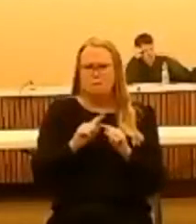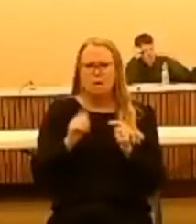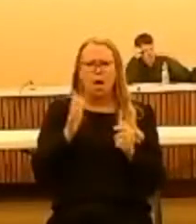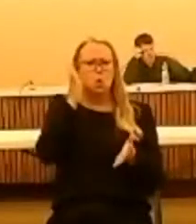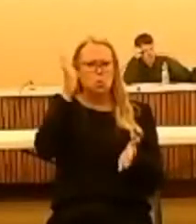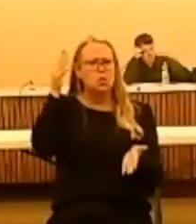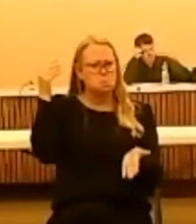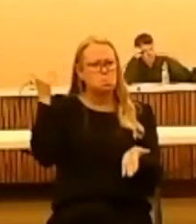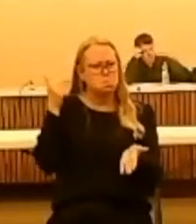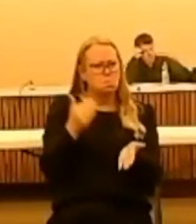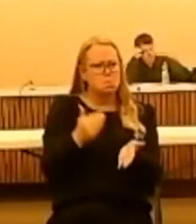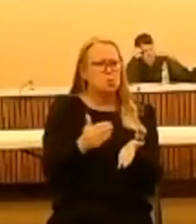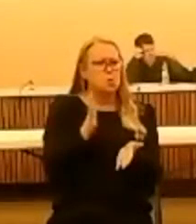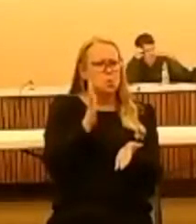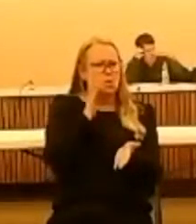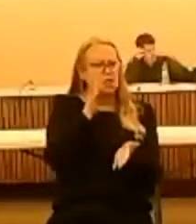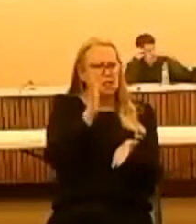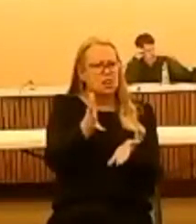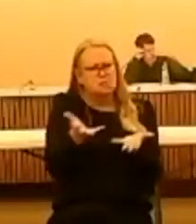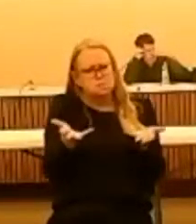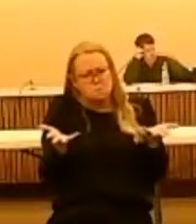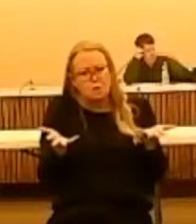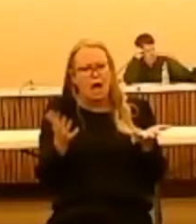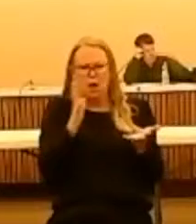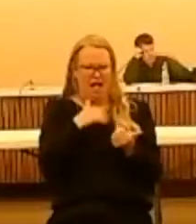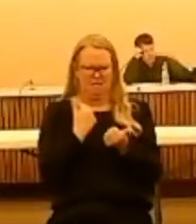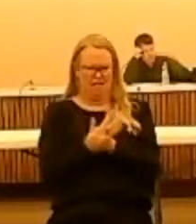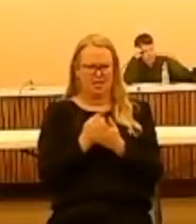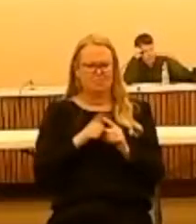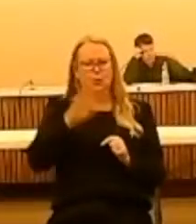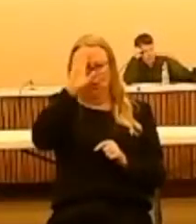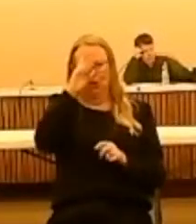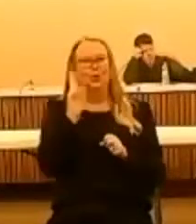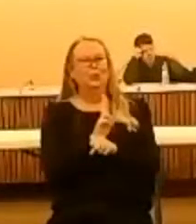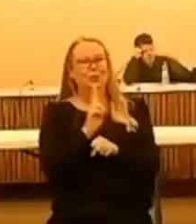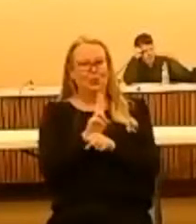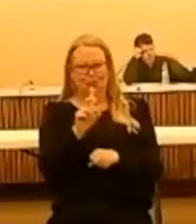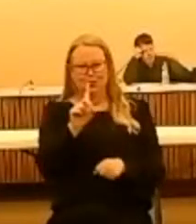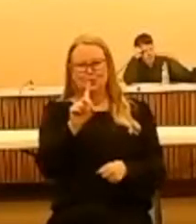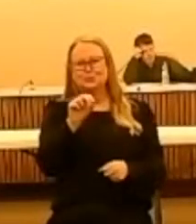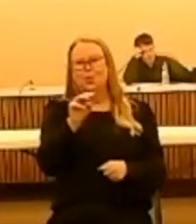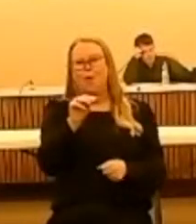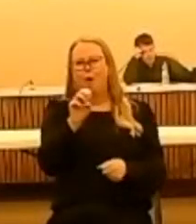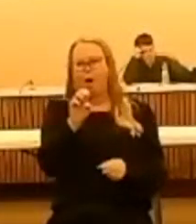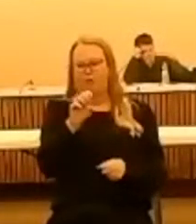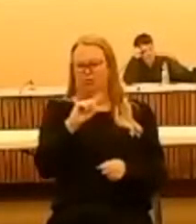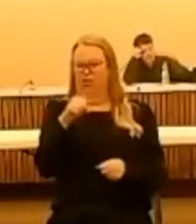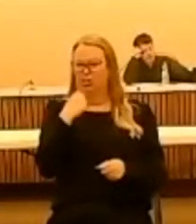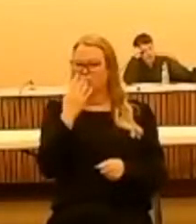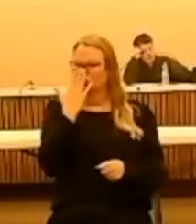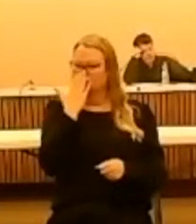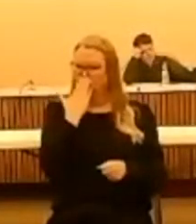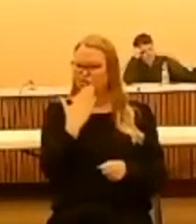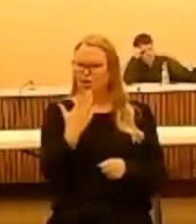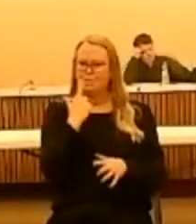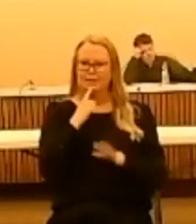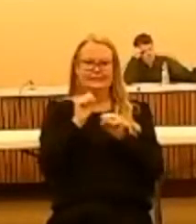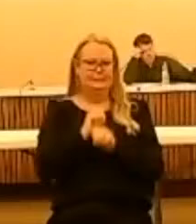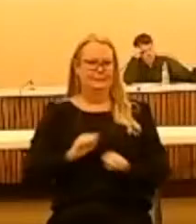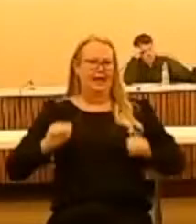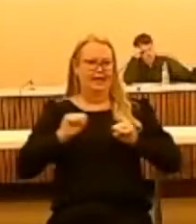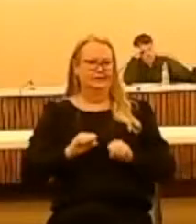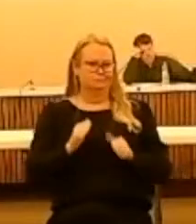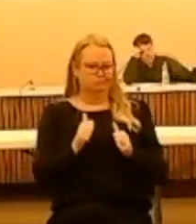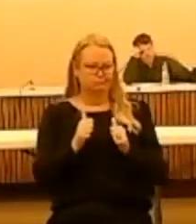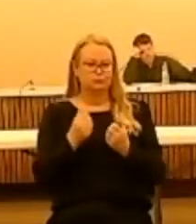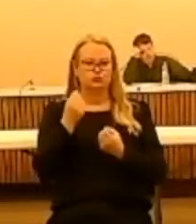haven't been confirmed, so I can't share them all, but I can tell you that they're looking at, like I said, decent capacity, and that you would